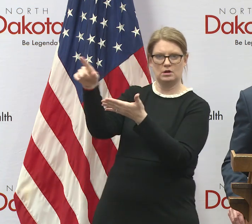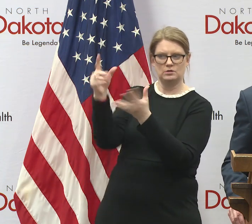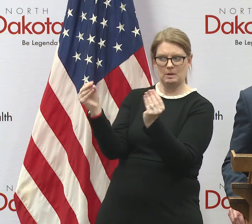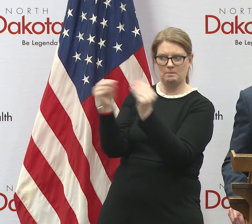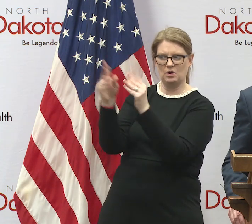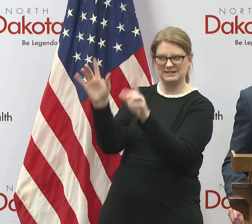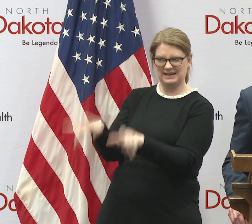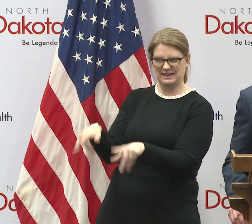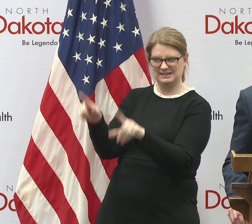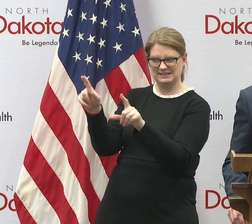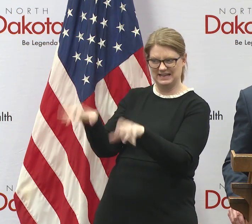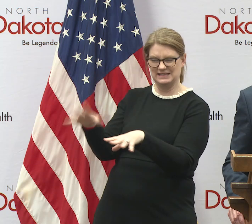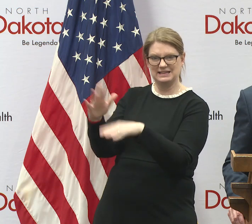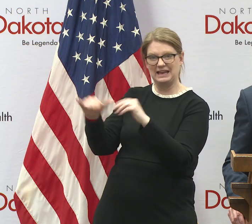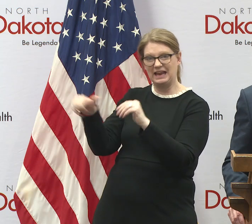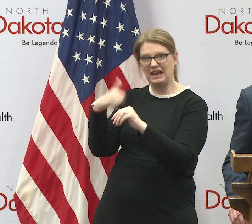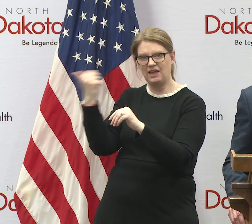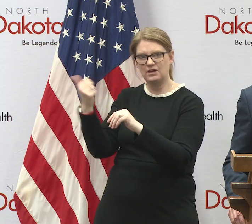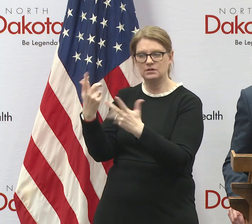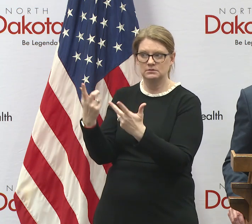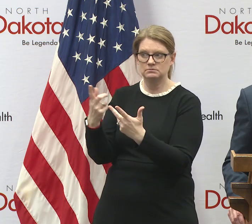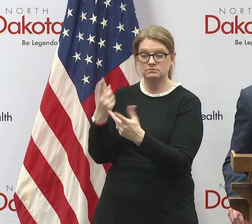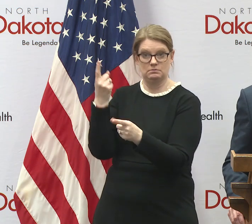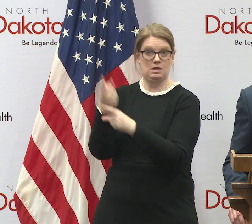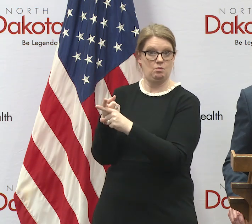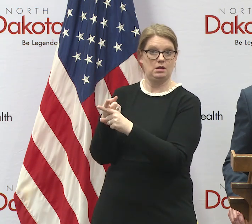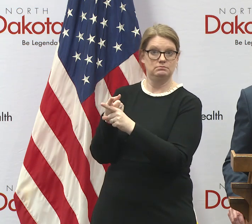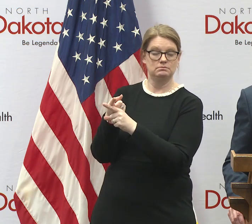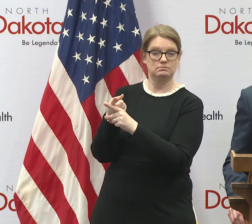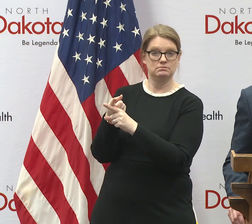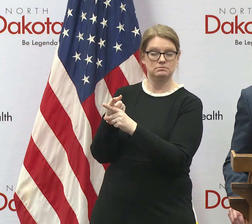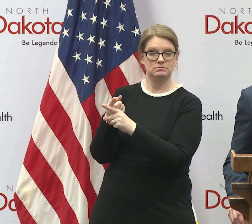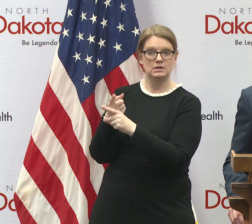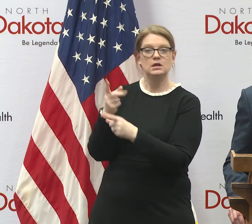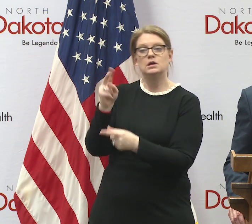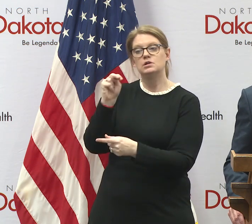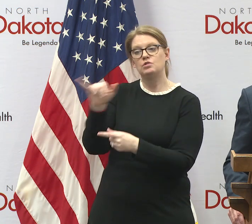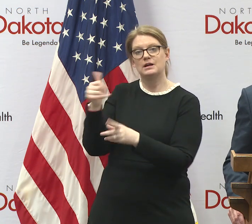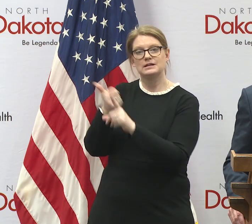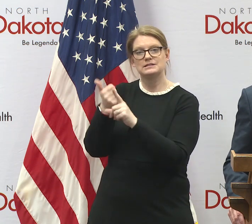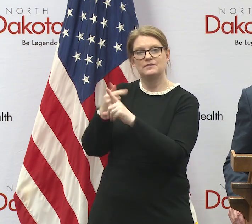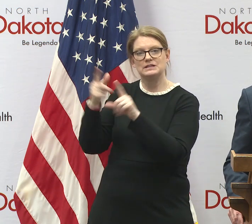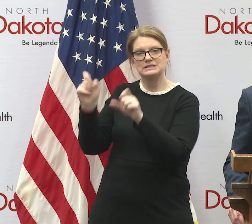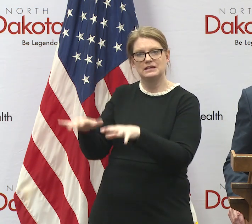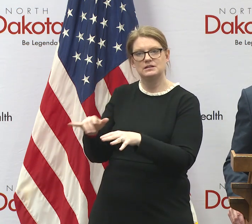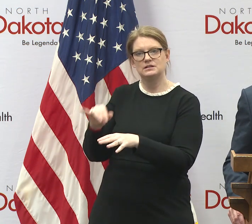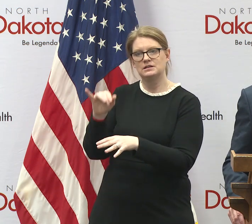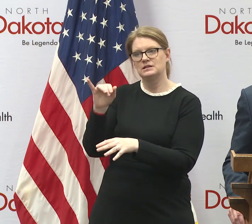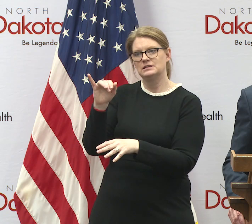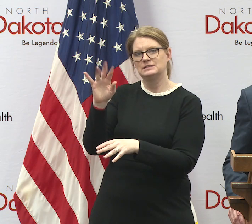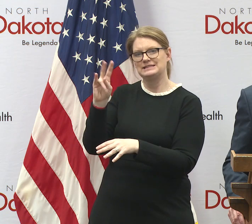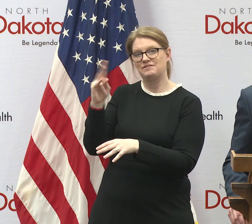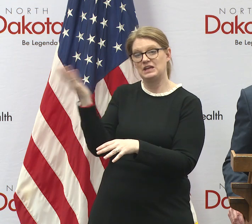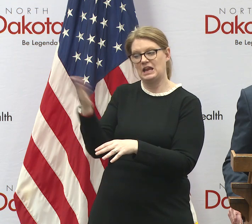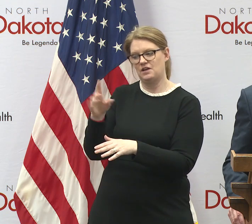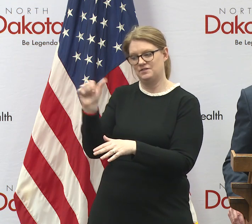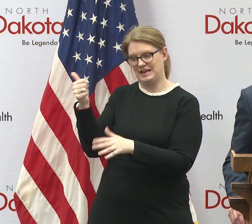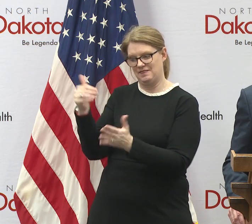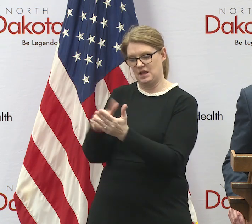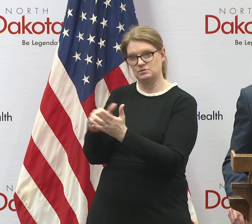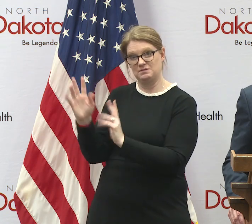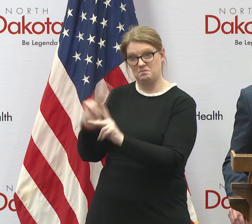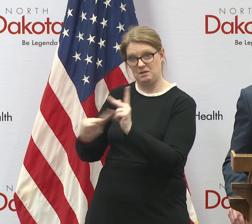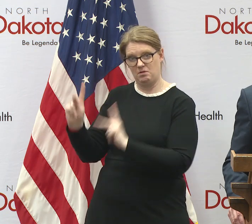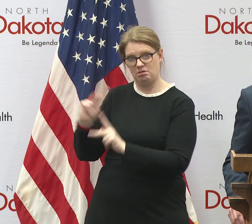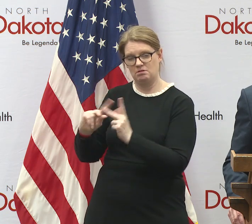tests than anyone else. That's absolutely accurate. New York has tested 17 out of every 10,000